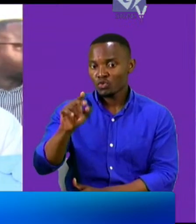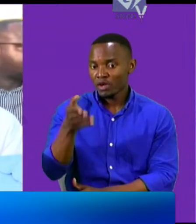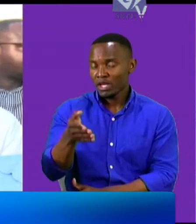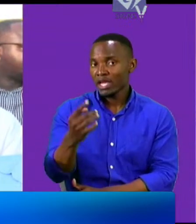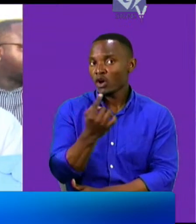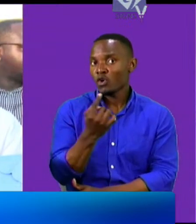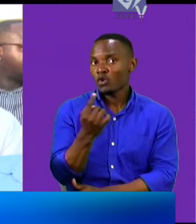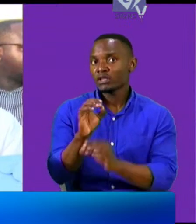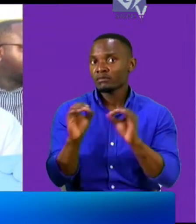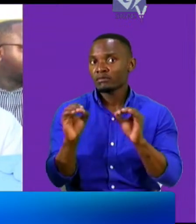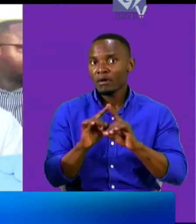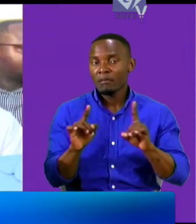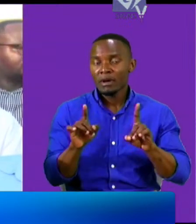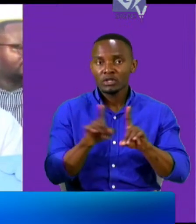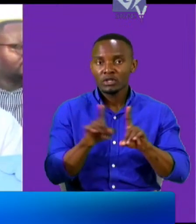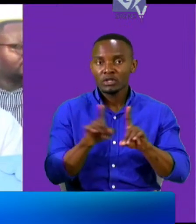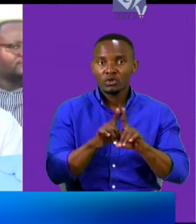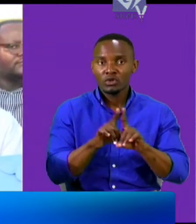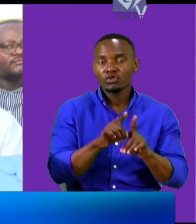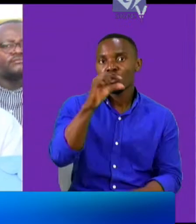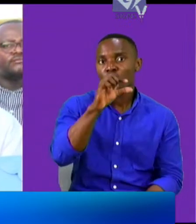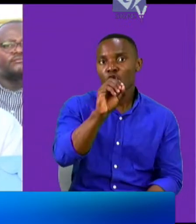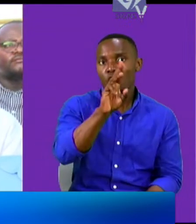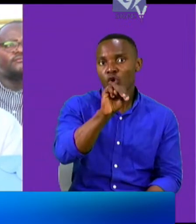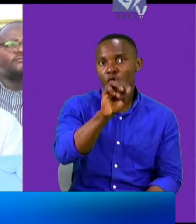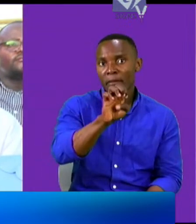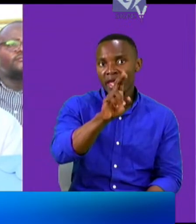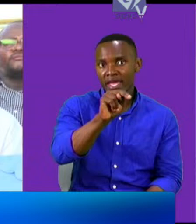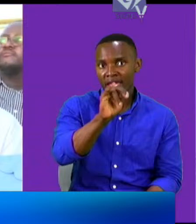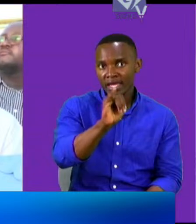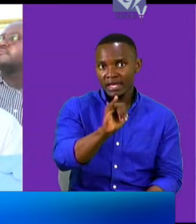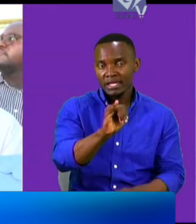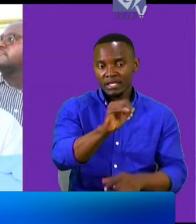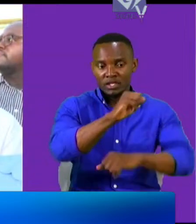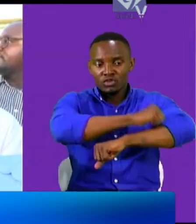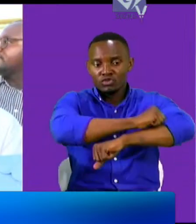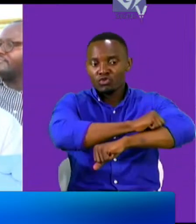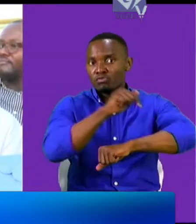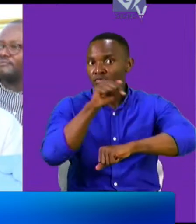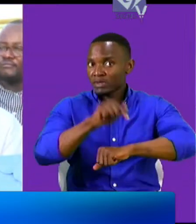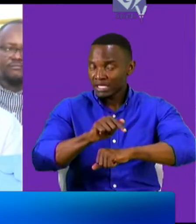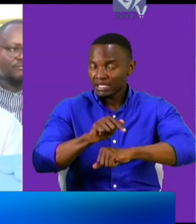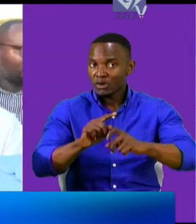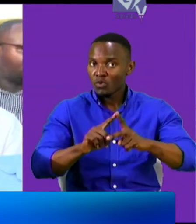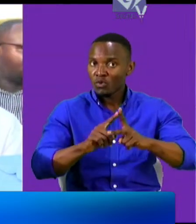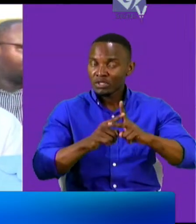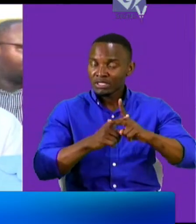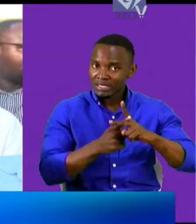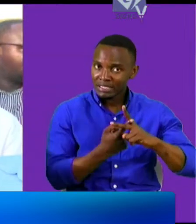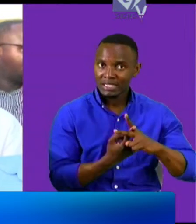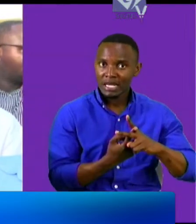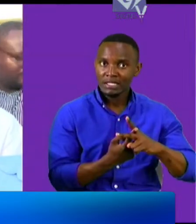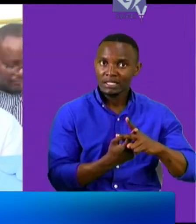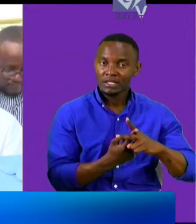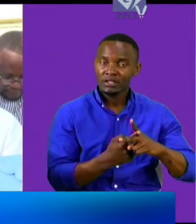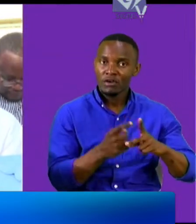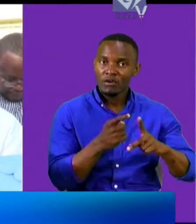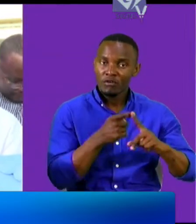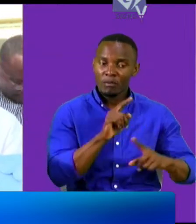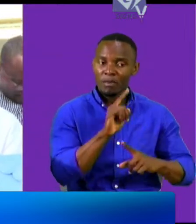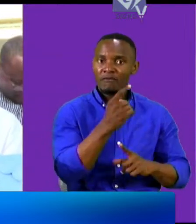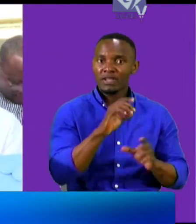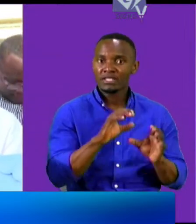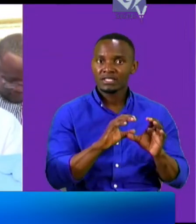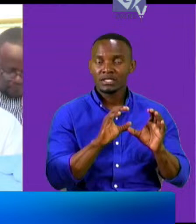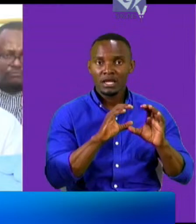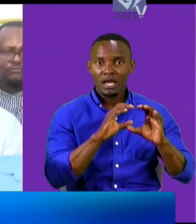I've gone to Gomeni School. That is a school that was started from scratch, from the first classroom to